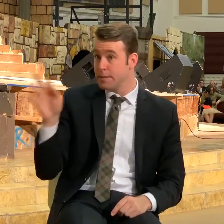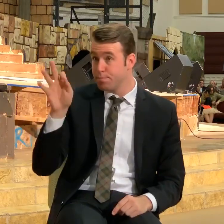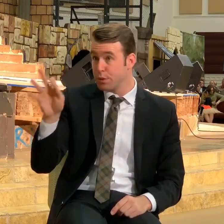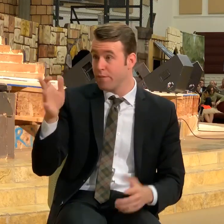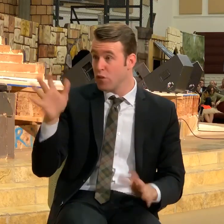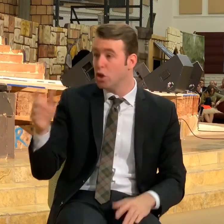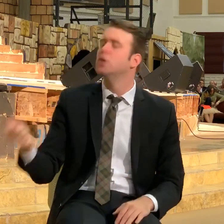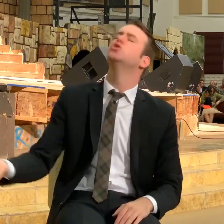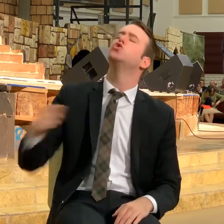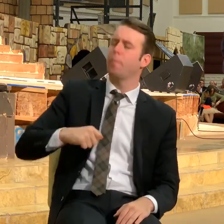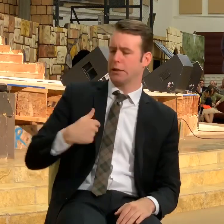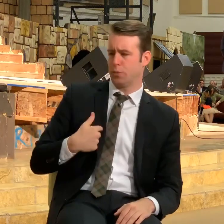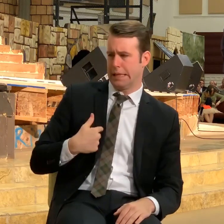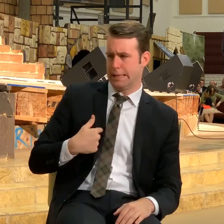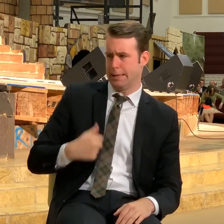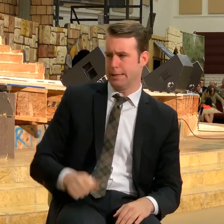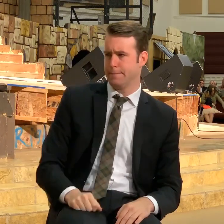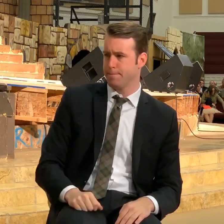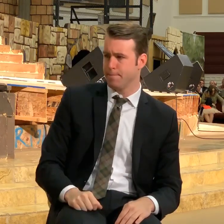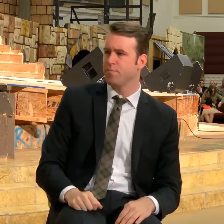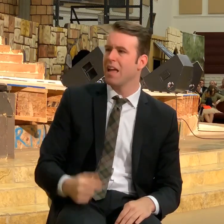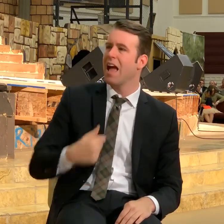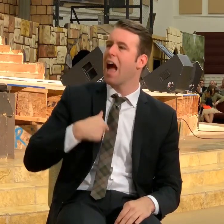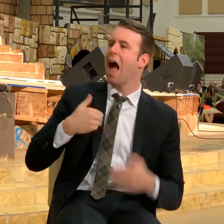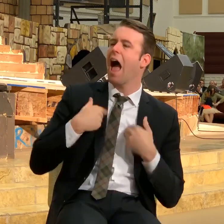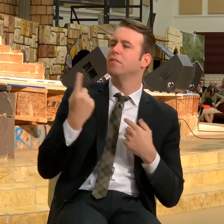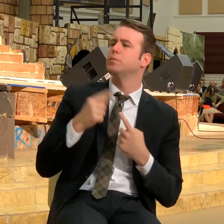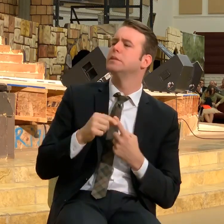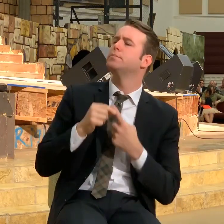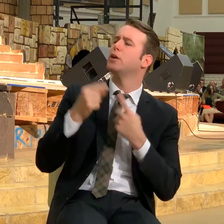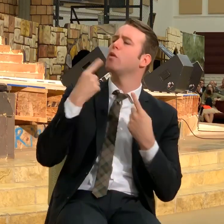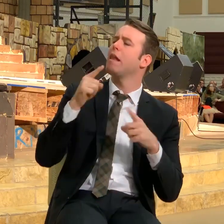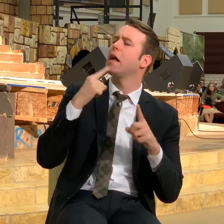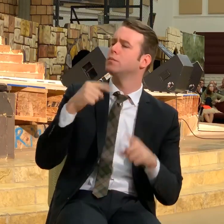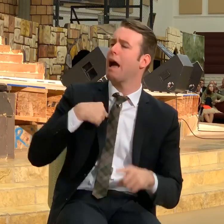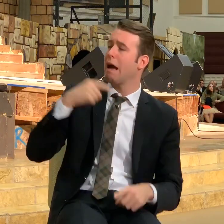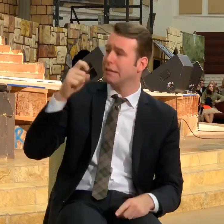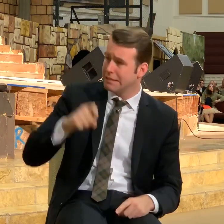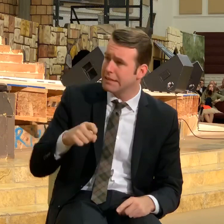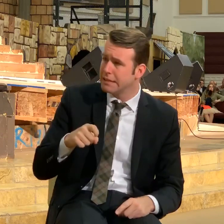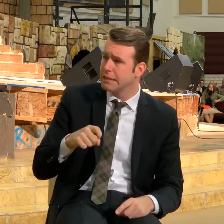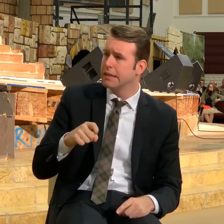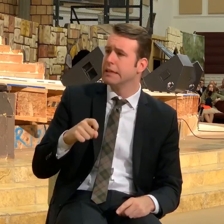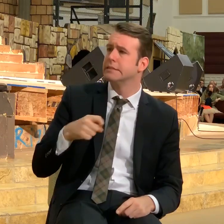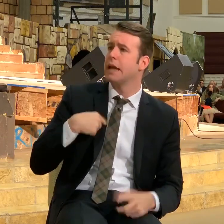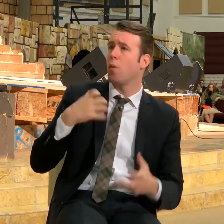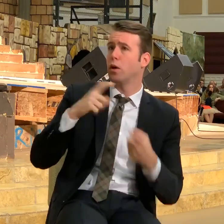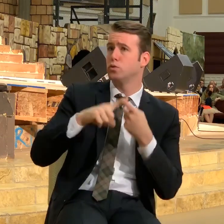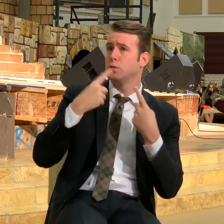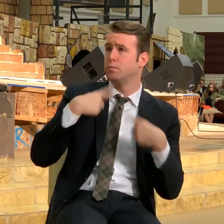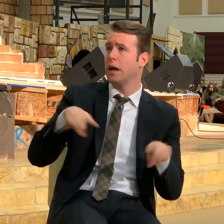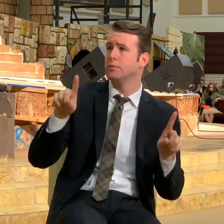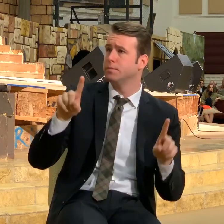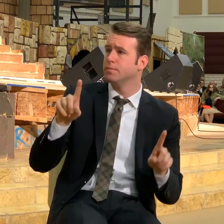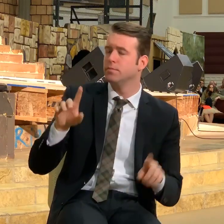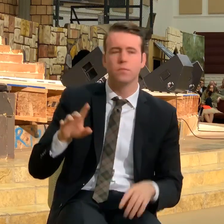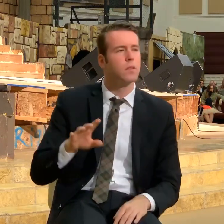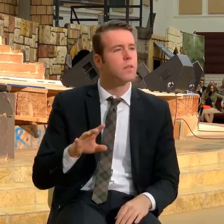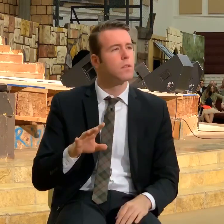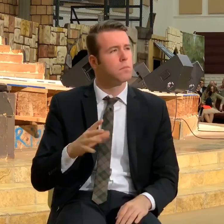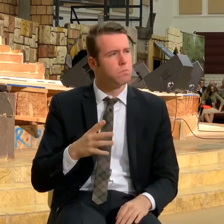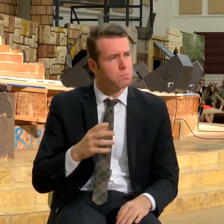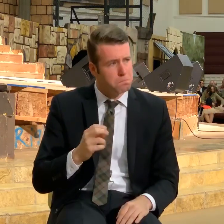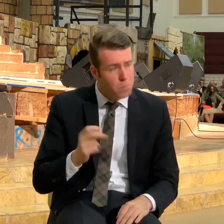preaching, turn it back to me. He said, because I got some special announcements that I'm going to make. He said, no, I'm going to rephrase